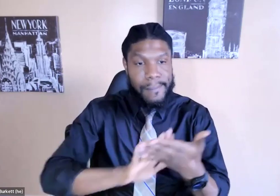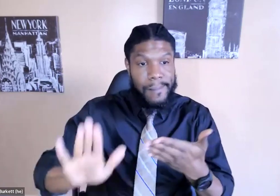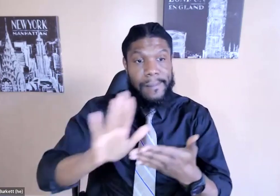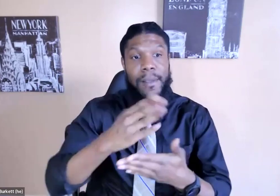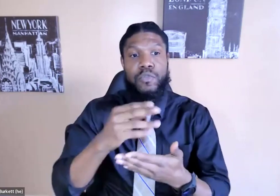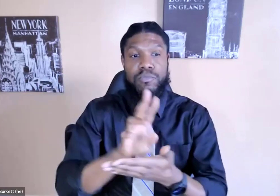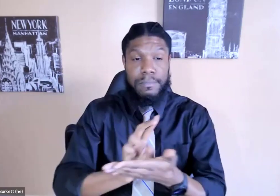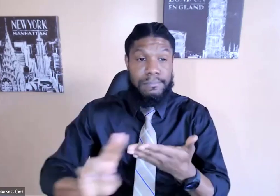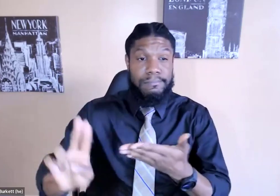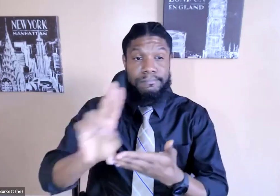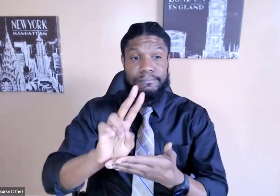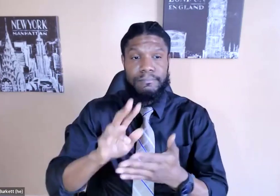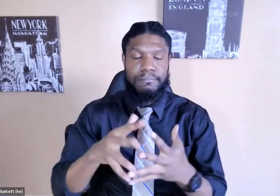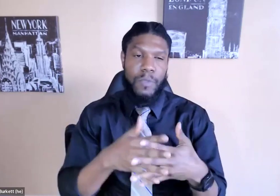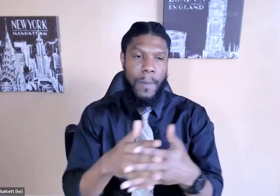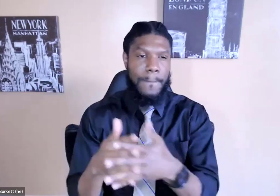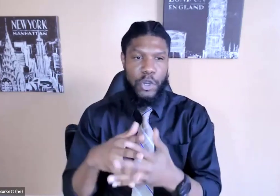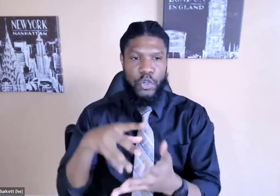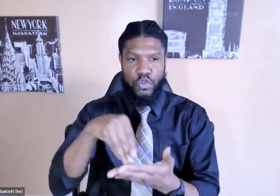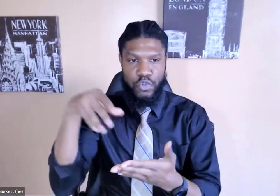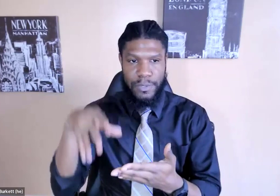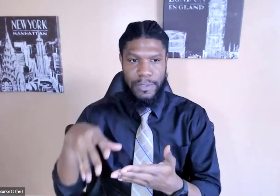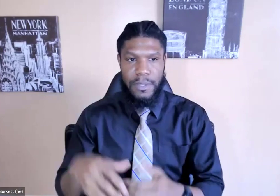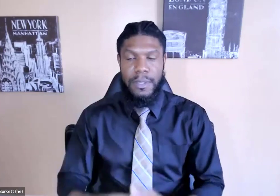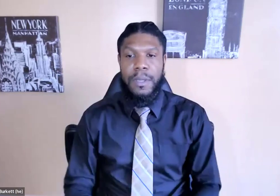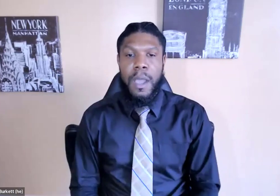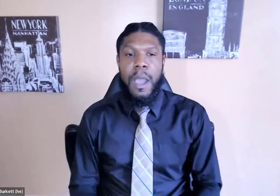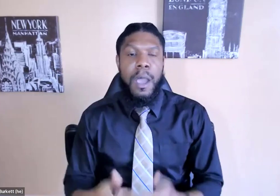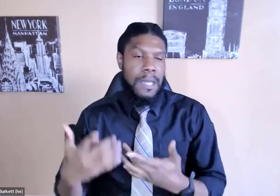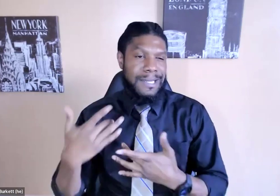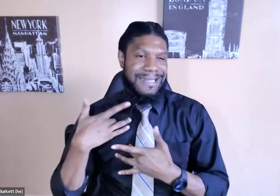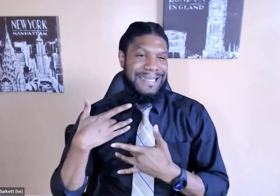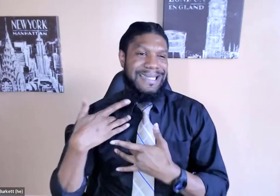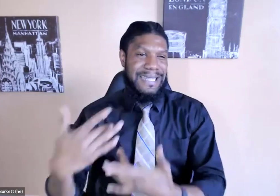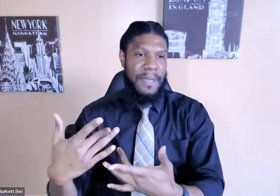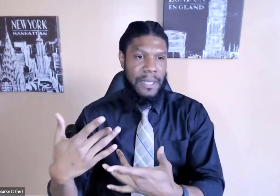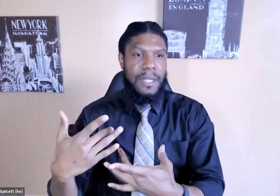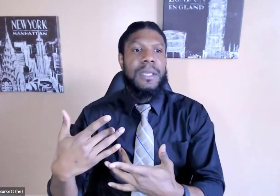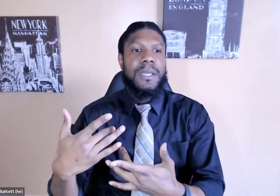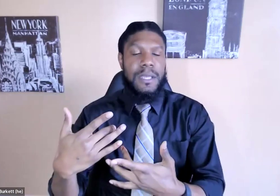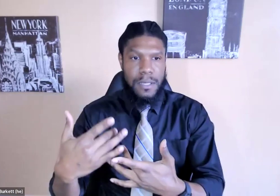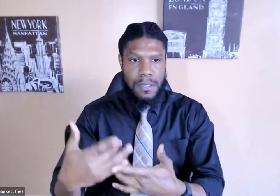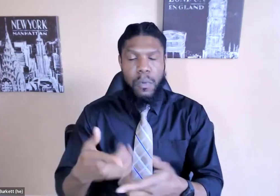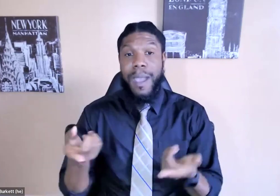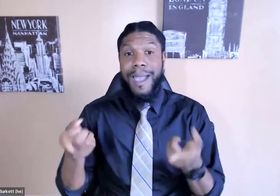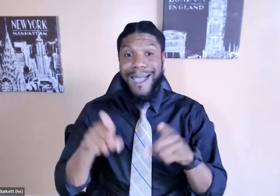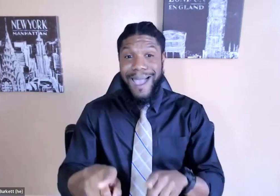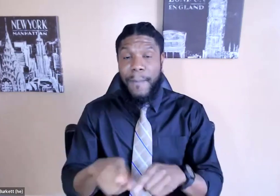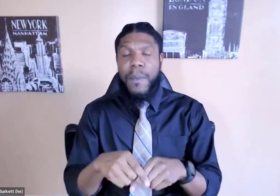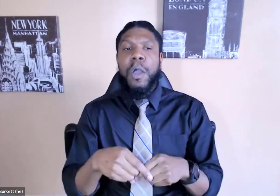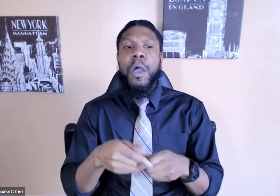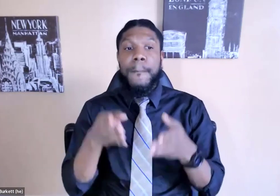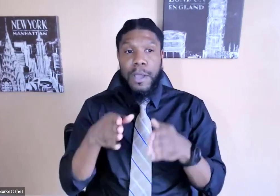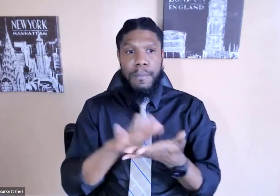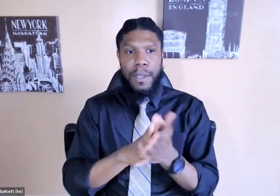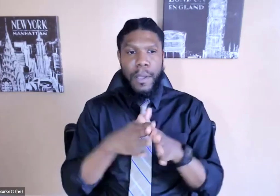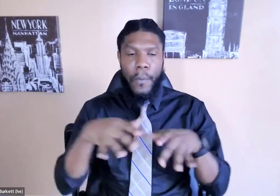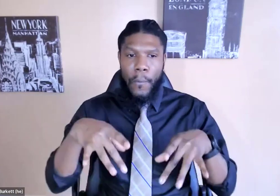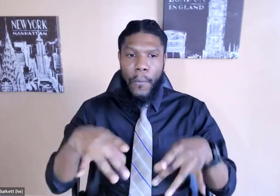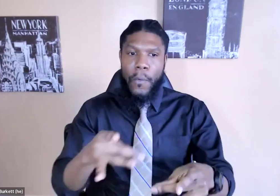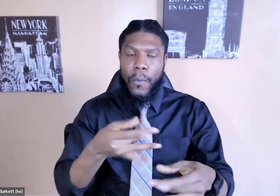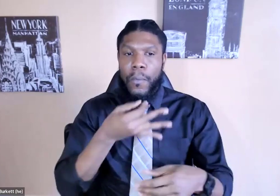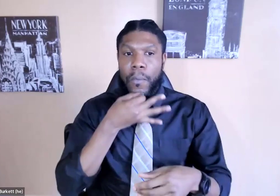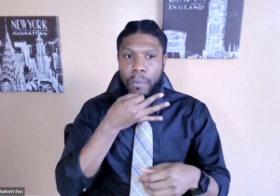has, historically, been left to ESL programs until a writer is deemed competent enough in English writing to join first-year